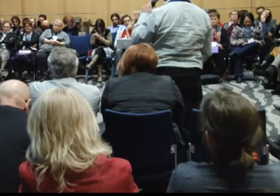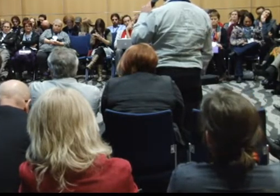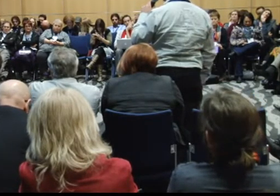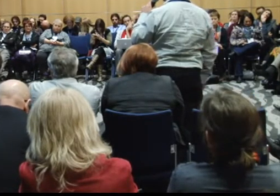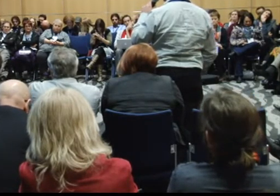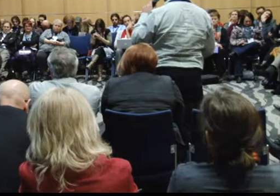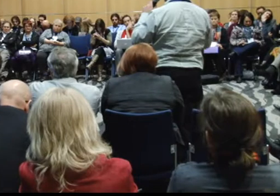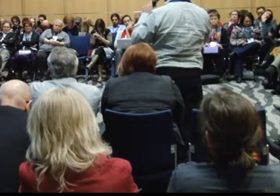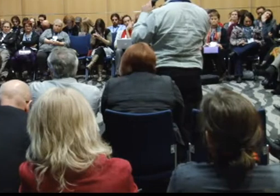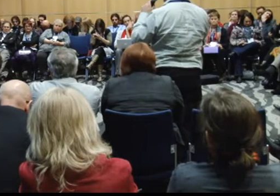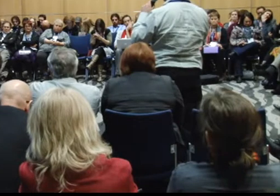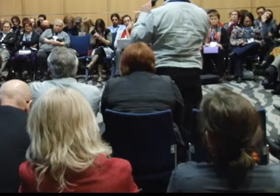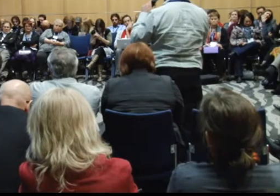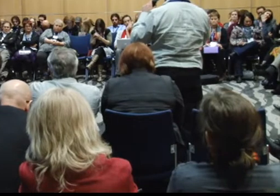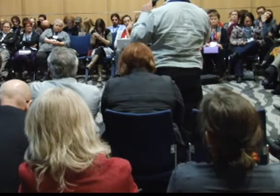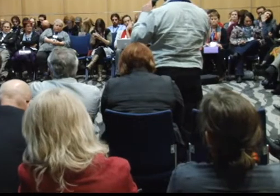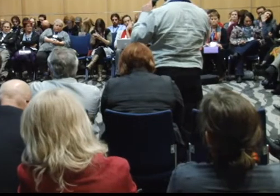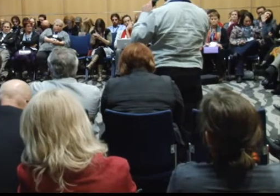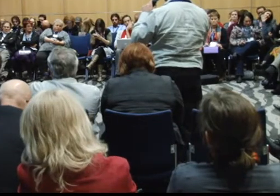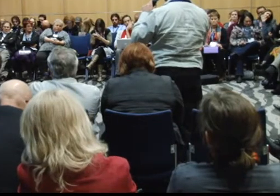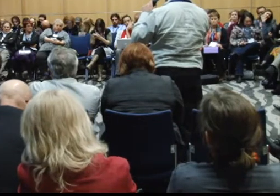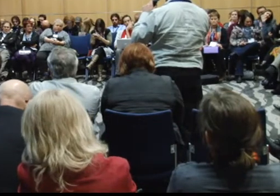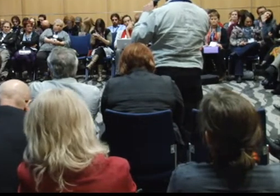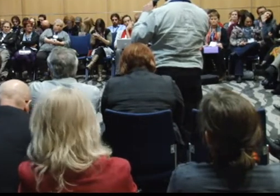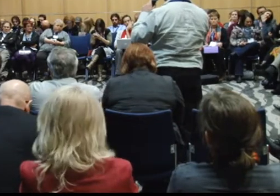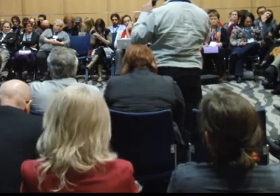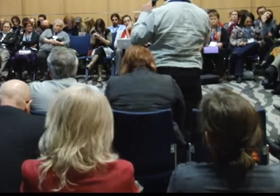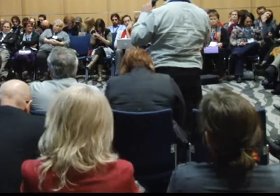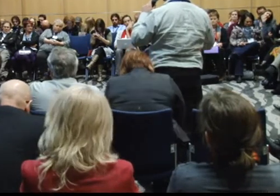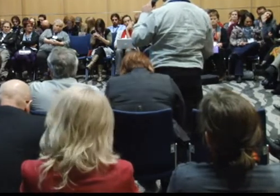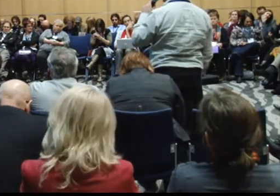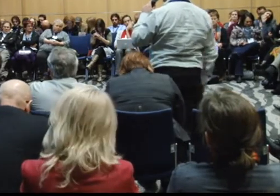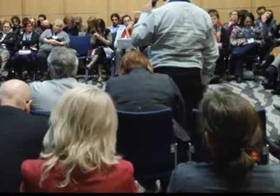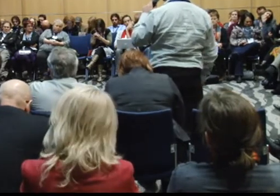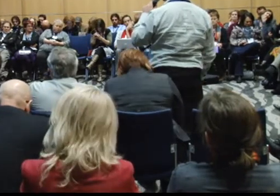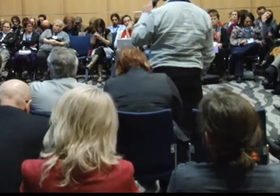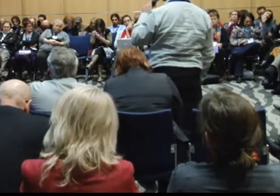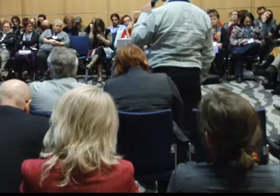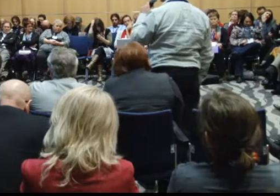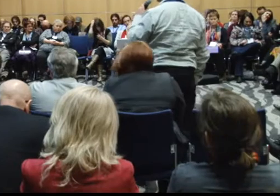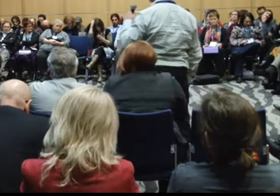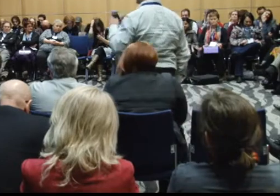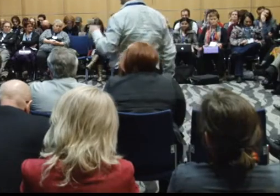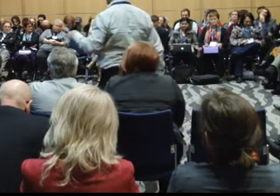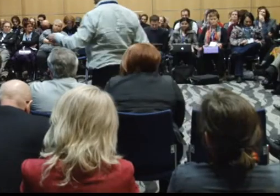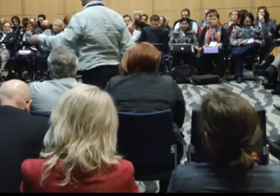it. And it creates an opportunity for that linkage between industry and community that doesn't, as far as I can tell, exist at the